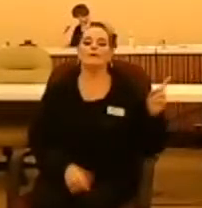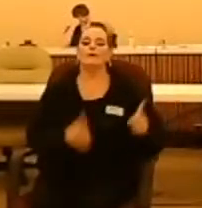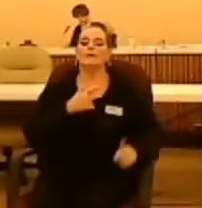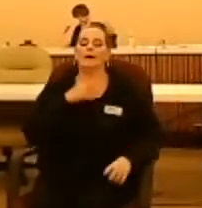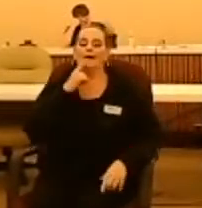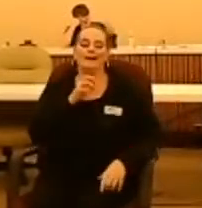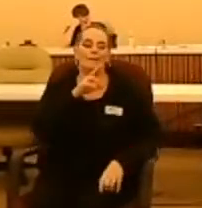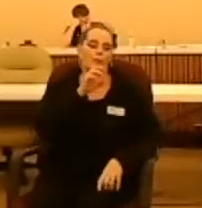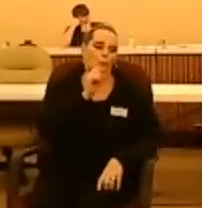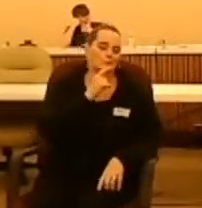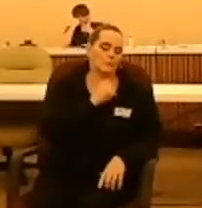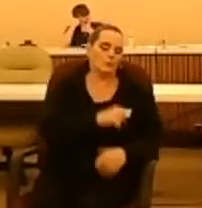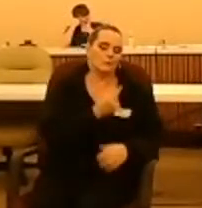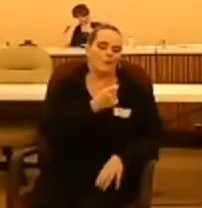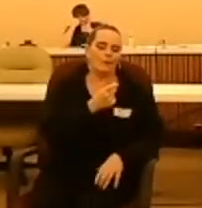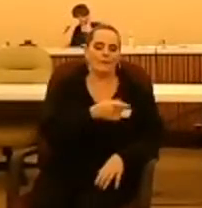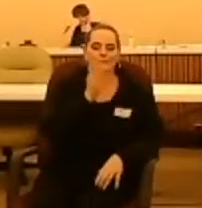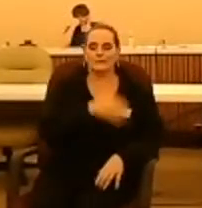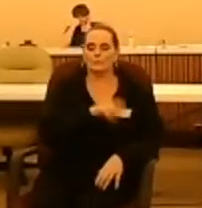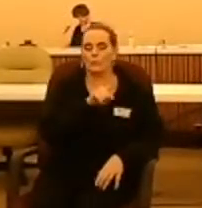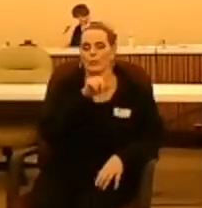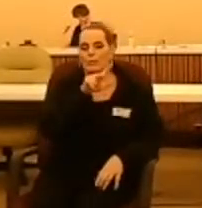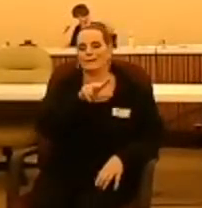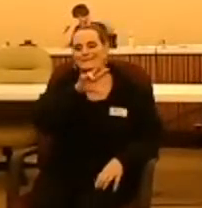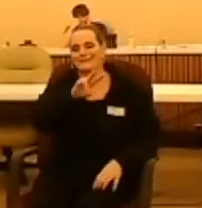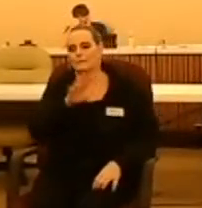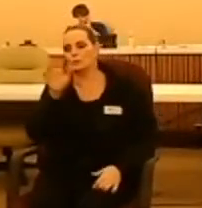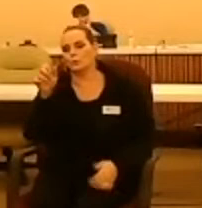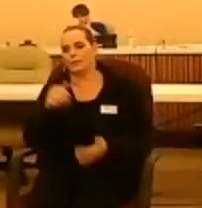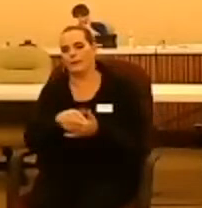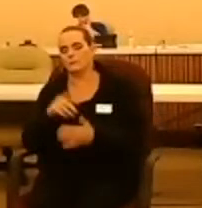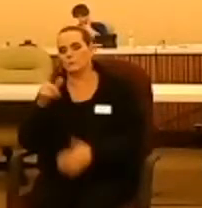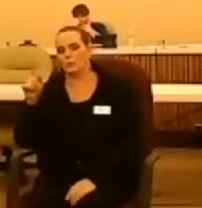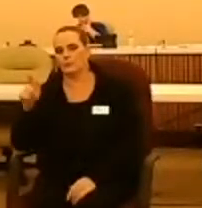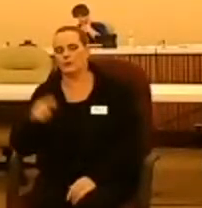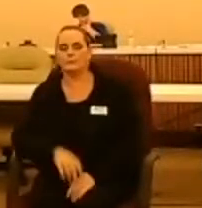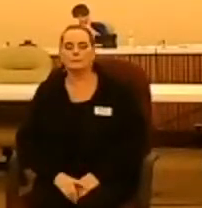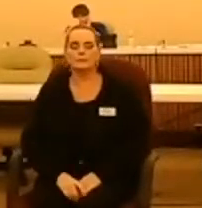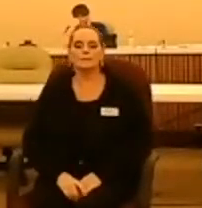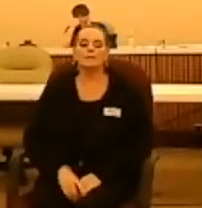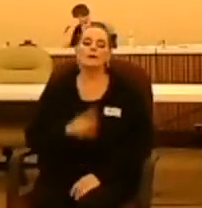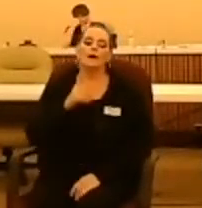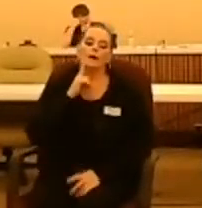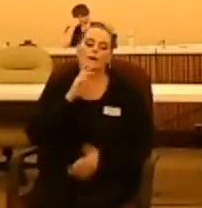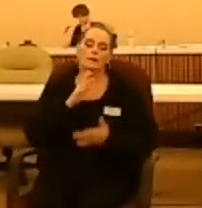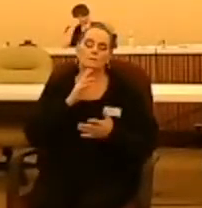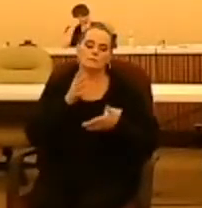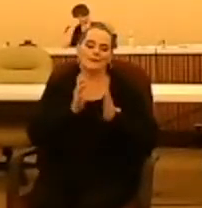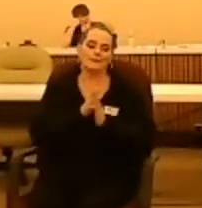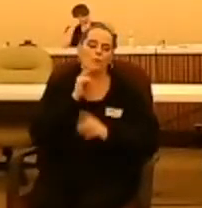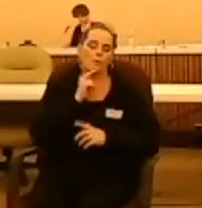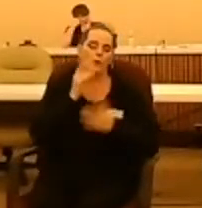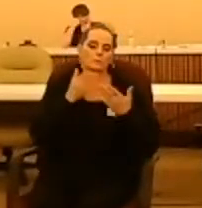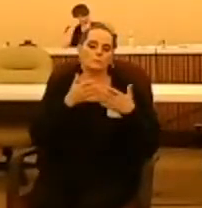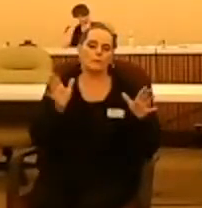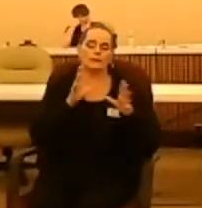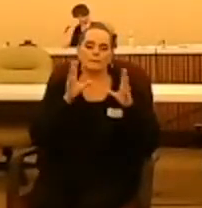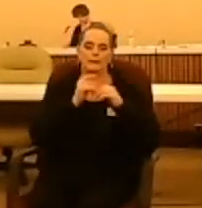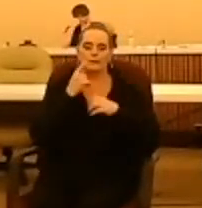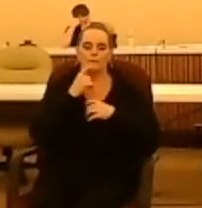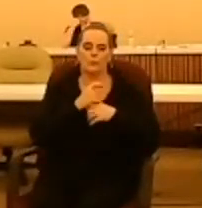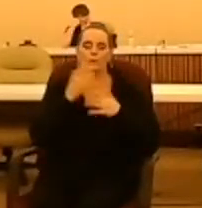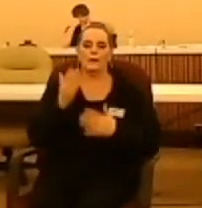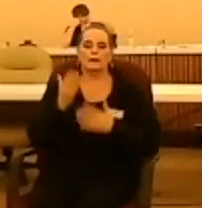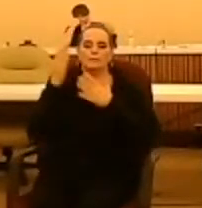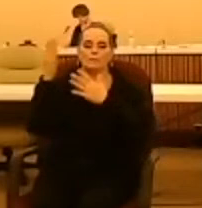have resolution 11-137, 2021. To call for a public hearing on a